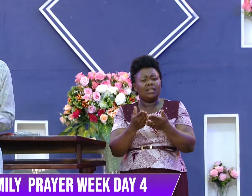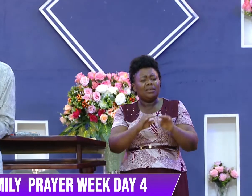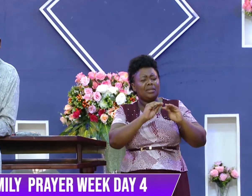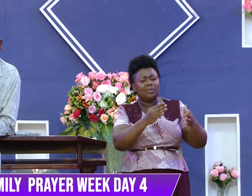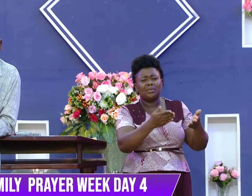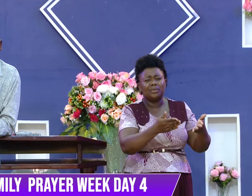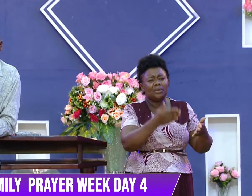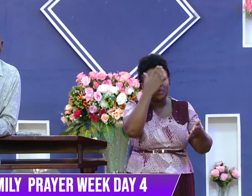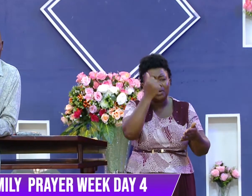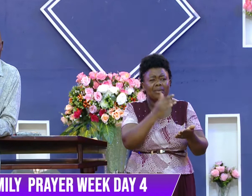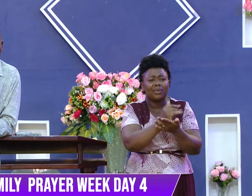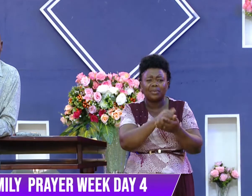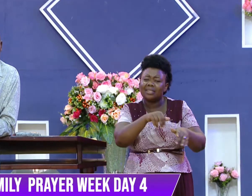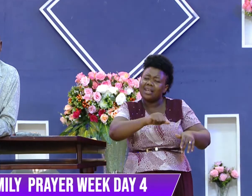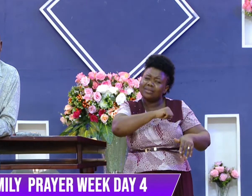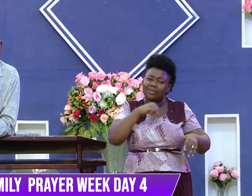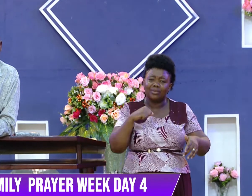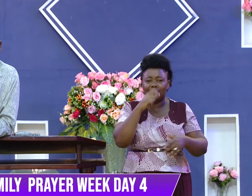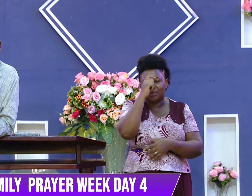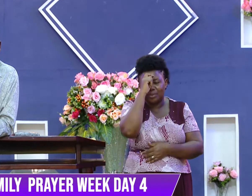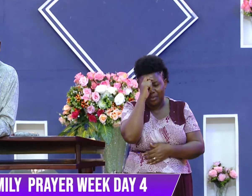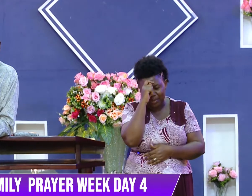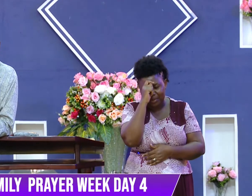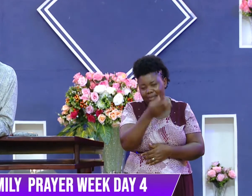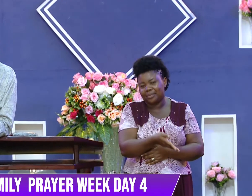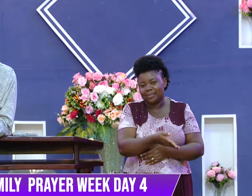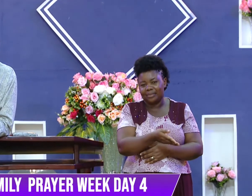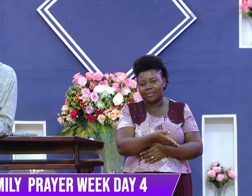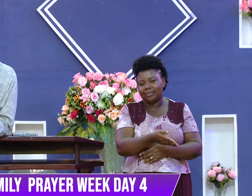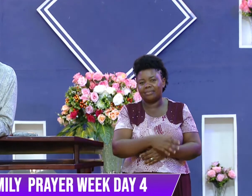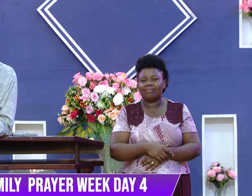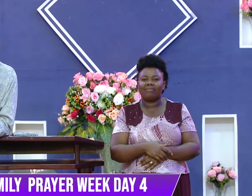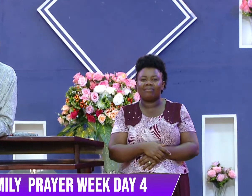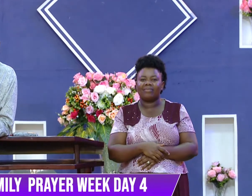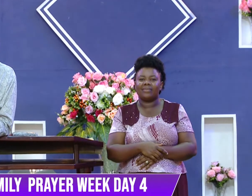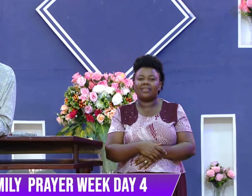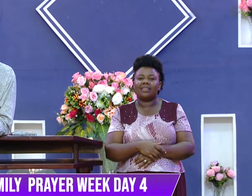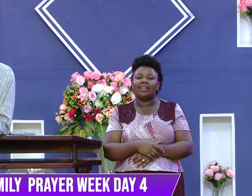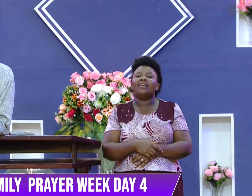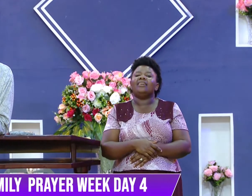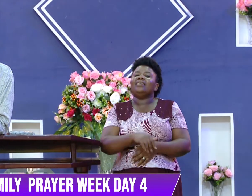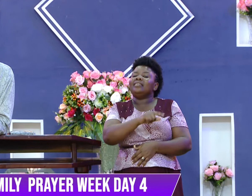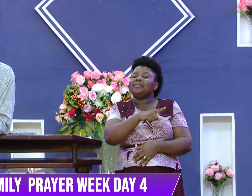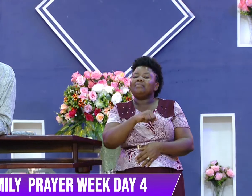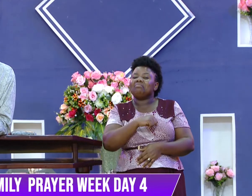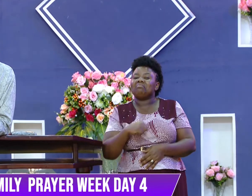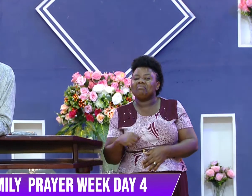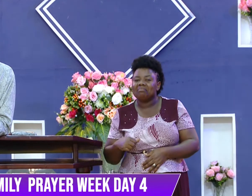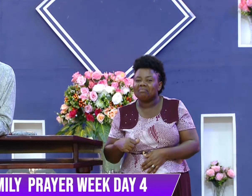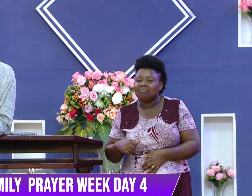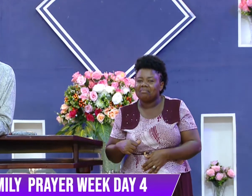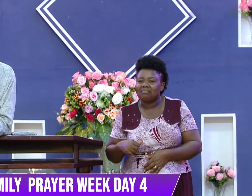submitted? Because we want to give things to people, not giving it to ourselves. We say, now what did they teach her? And she